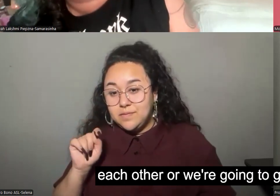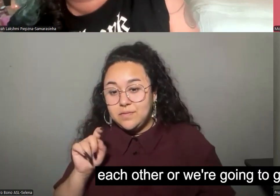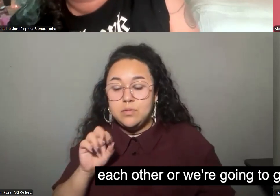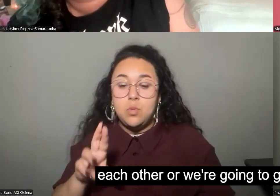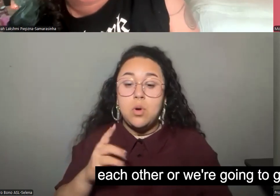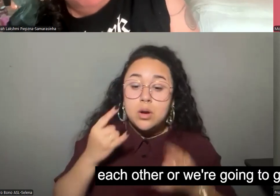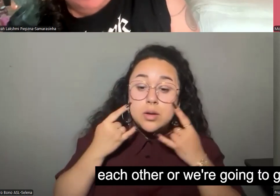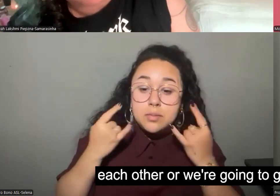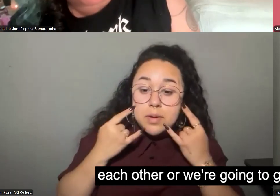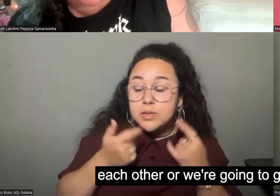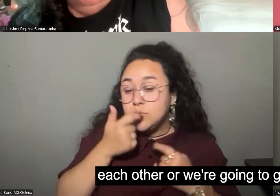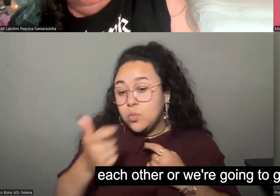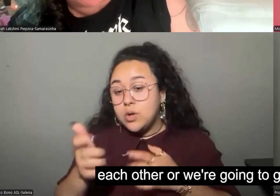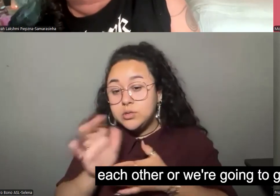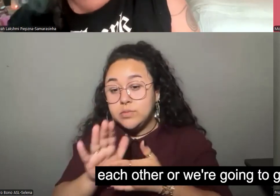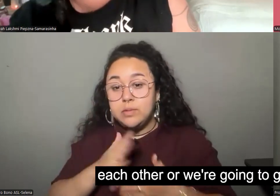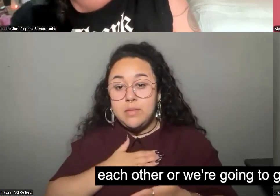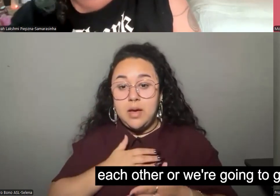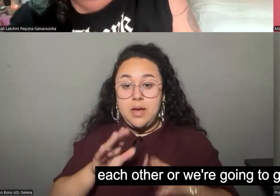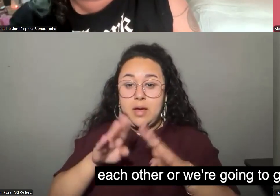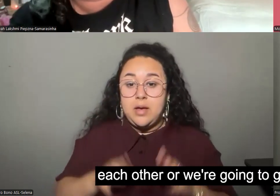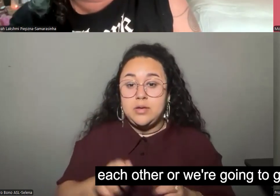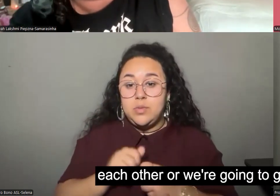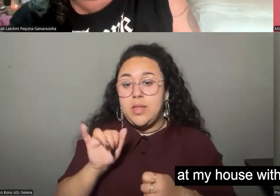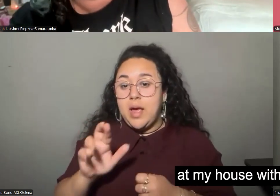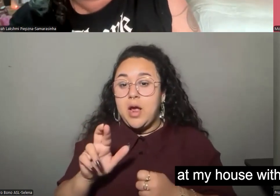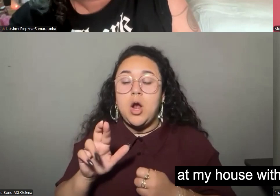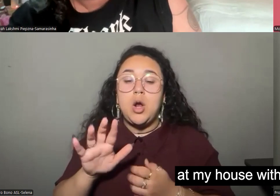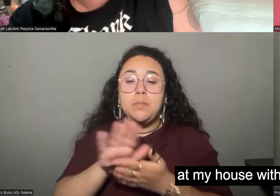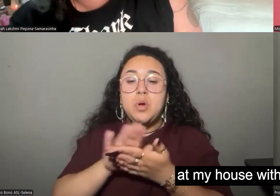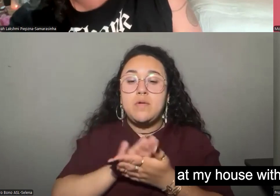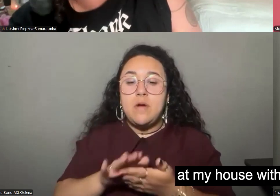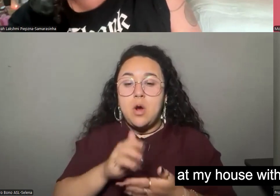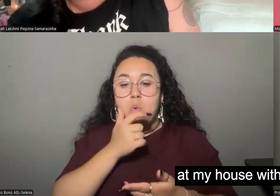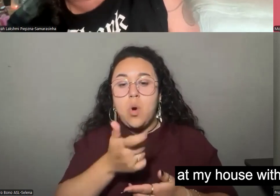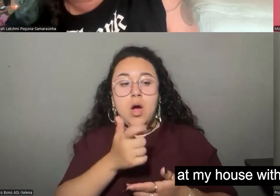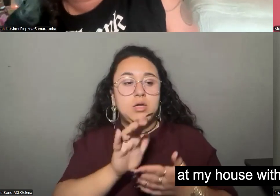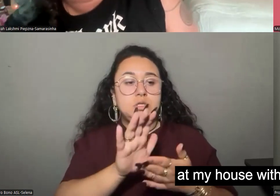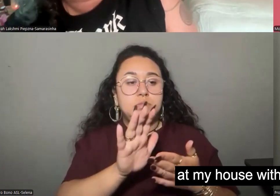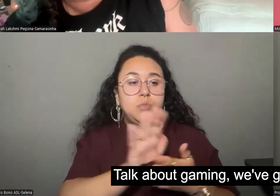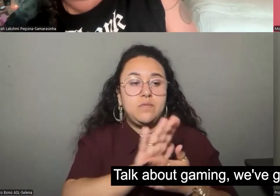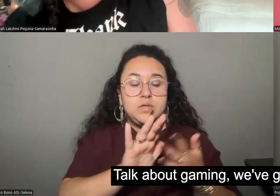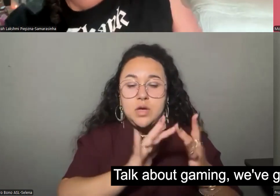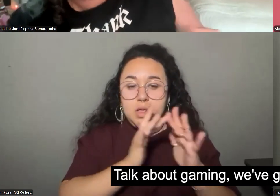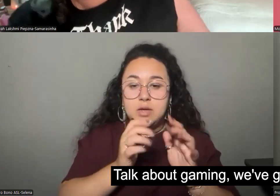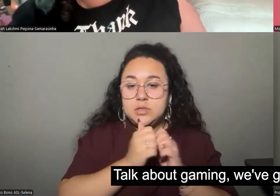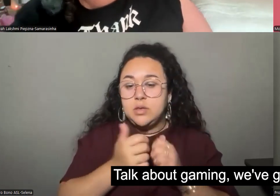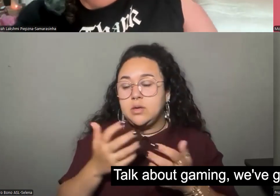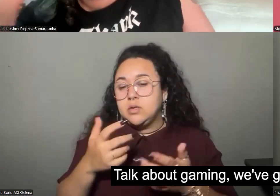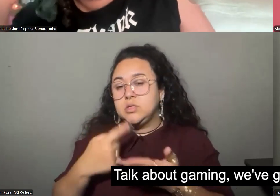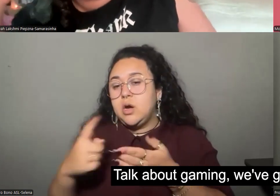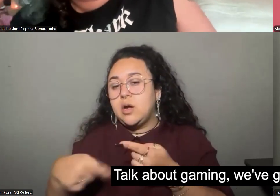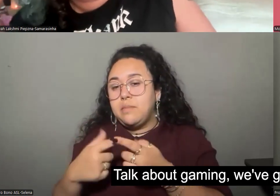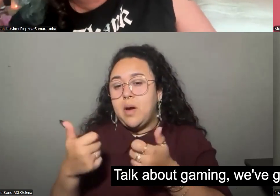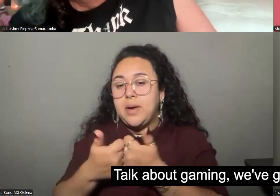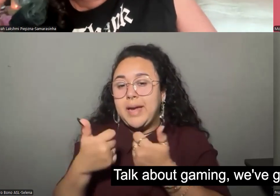and we're going to watch a movie at my house with the air purifier, or we're going to watch movies online together, or like talk about gaming, or we've got this